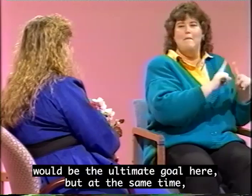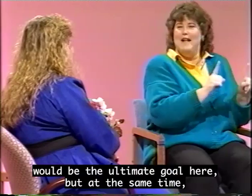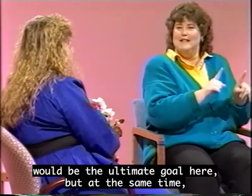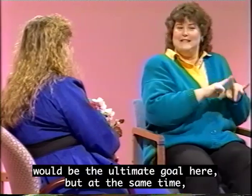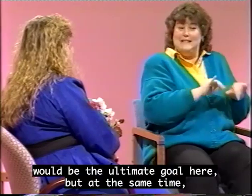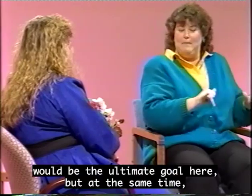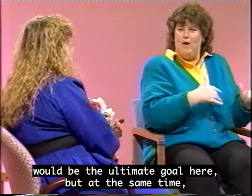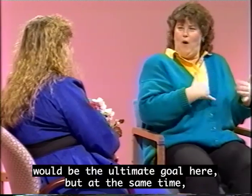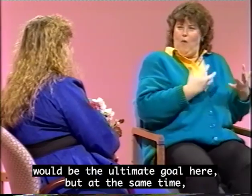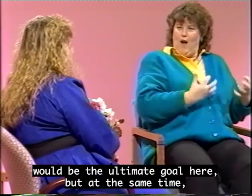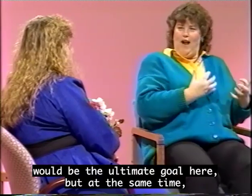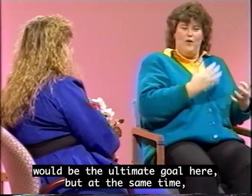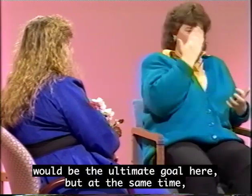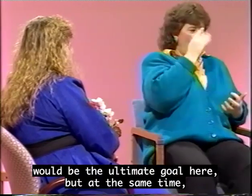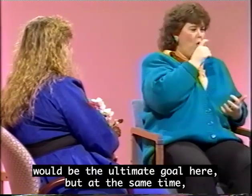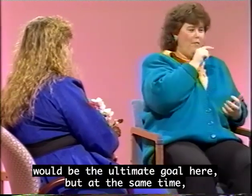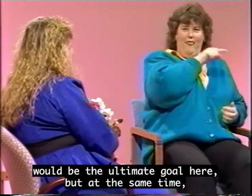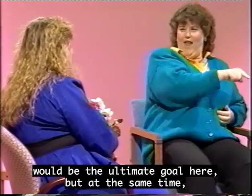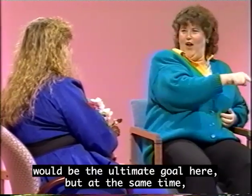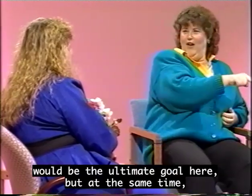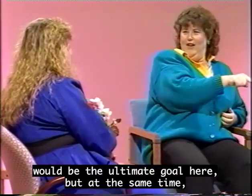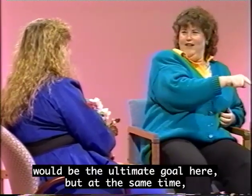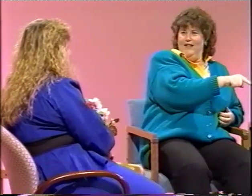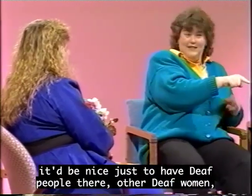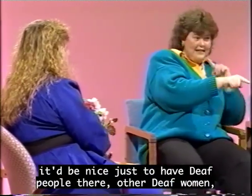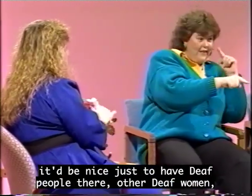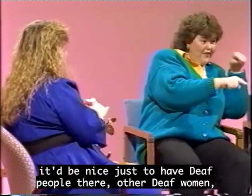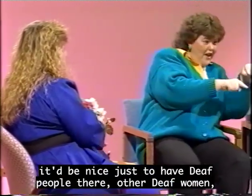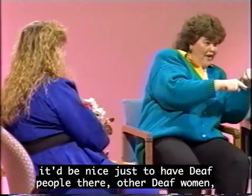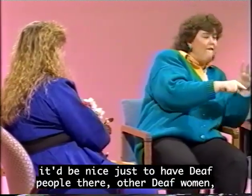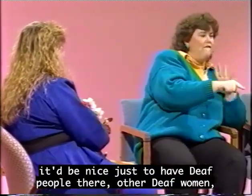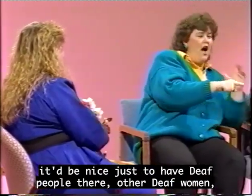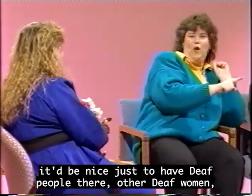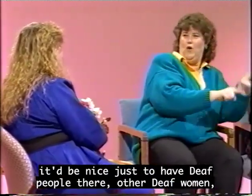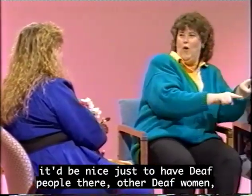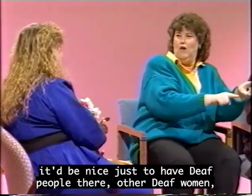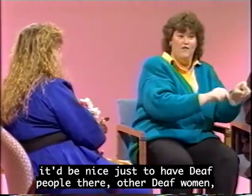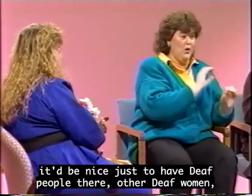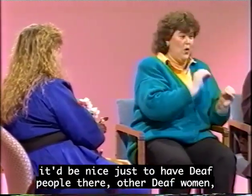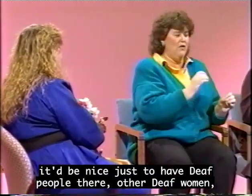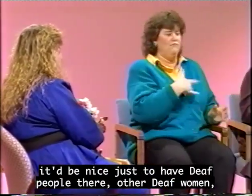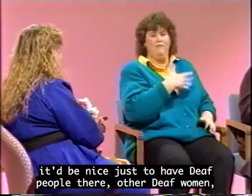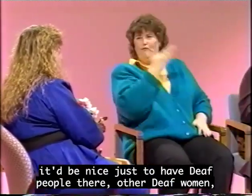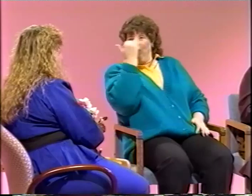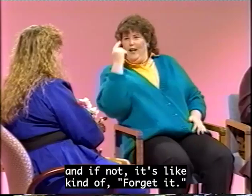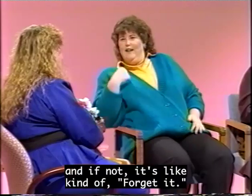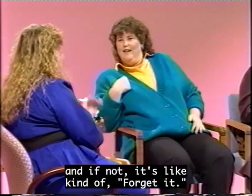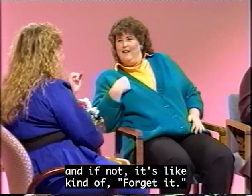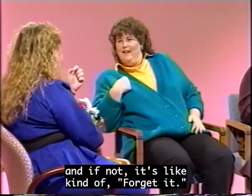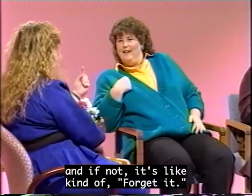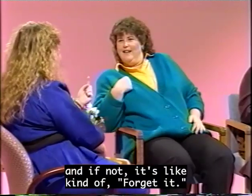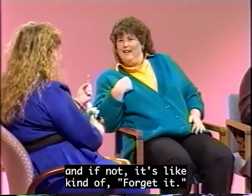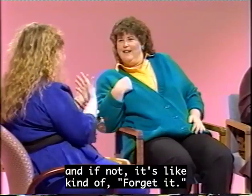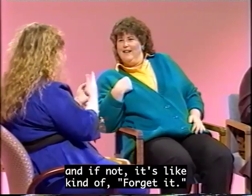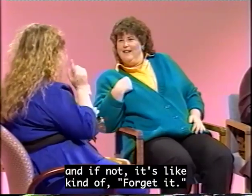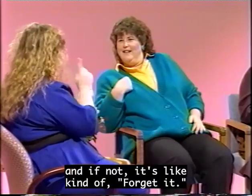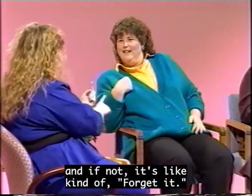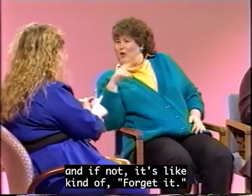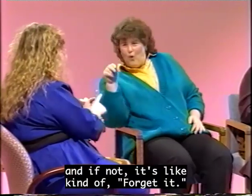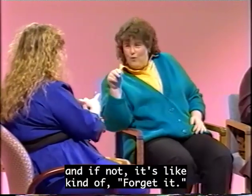the ultimate goal here. But at the same time, it'd be nice just to have deaf people there, other deaf women. And if not, it's like kind of